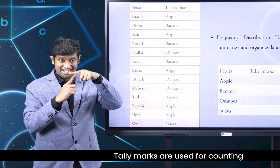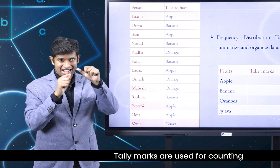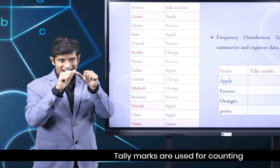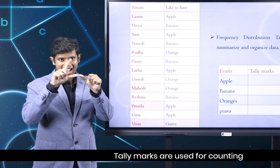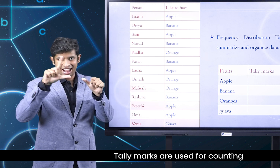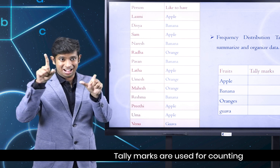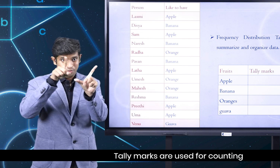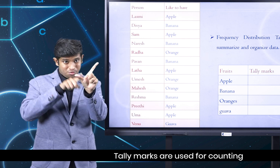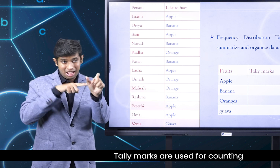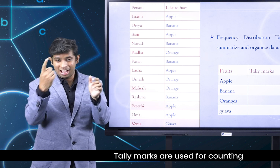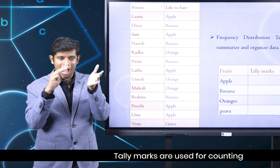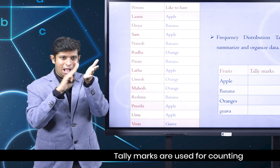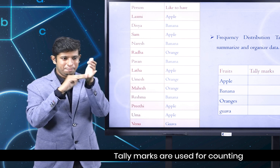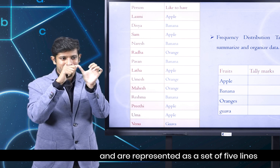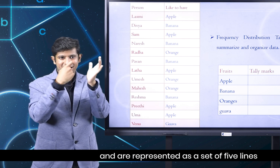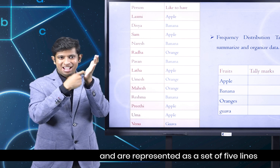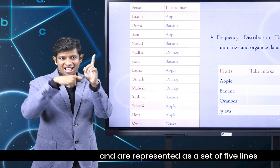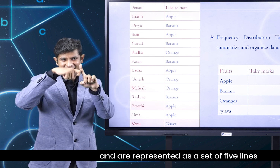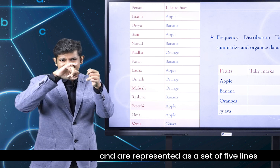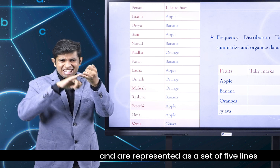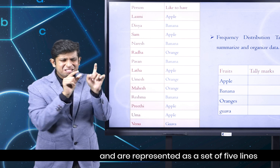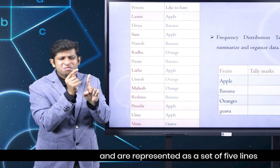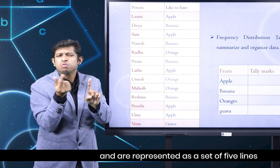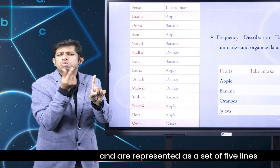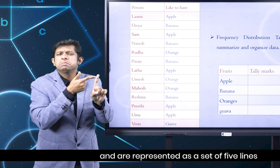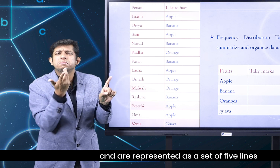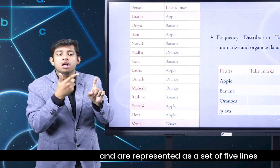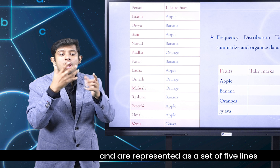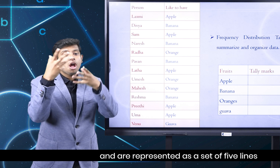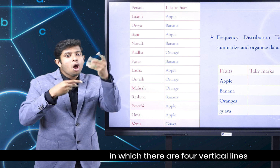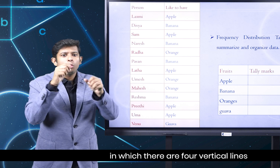Tally marks are used for counting and are represented as a set of 5 lines in